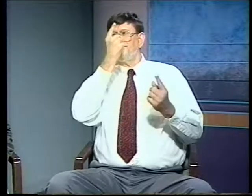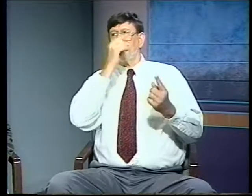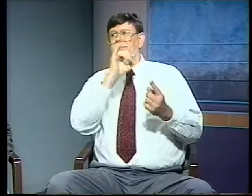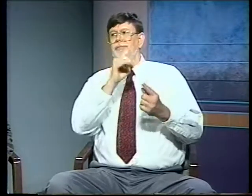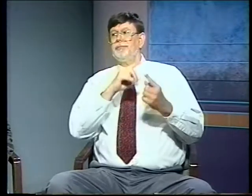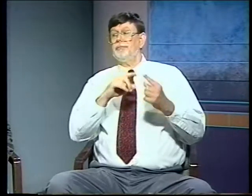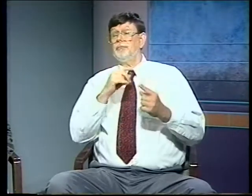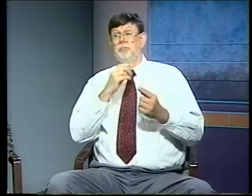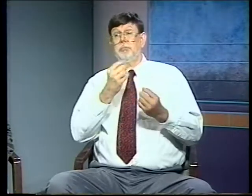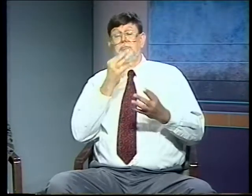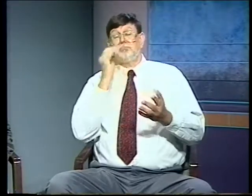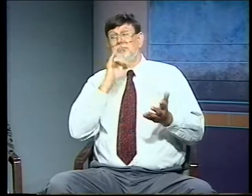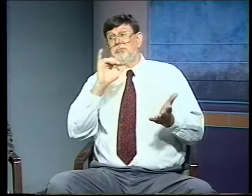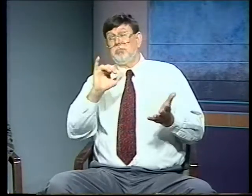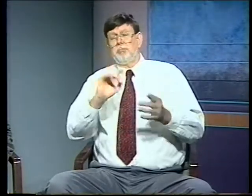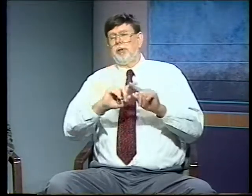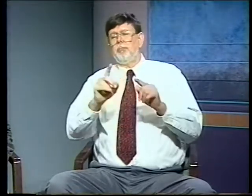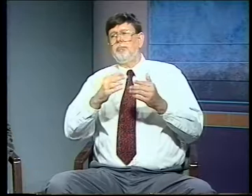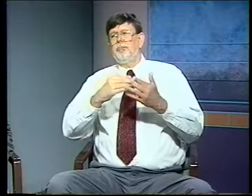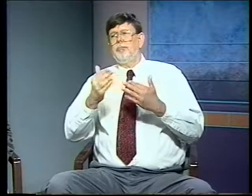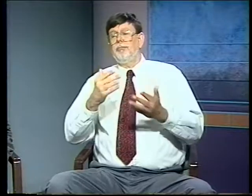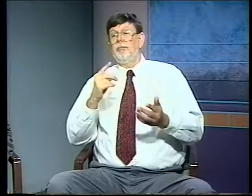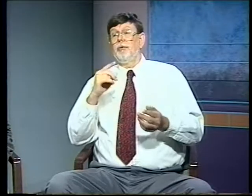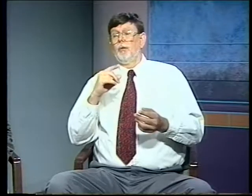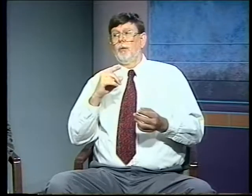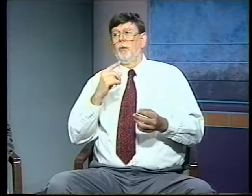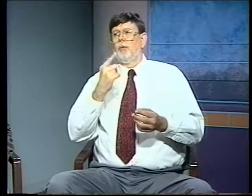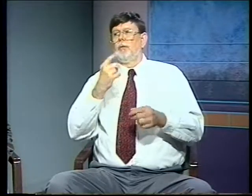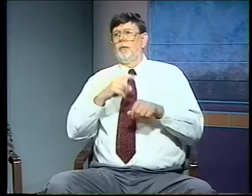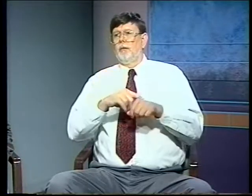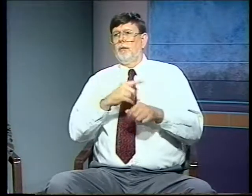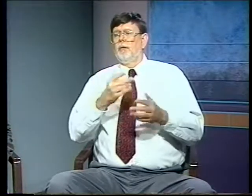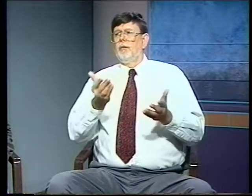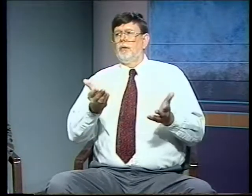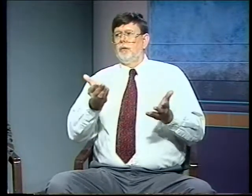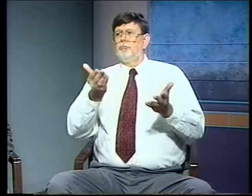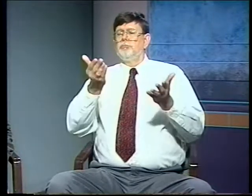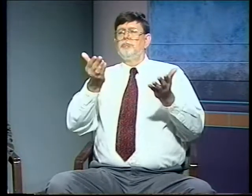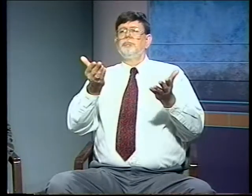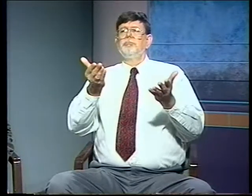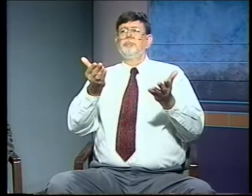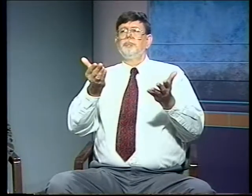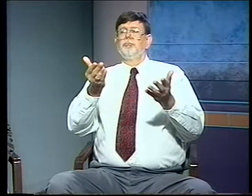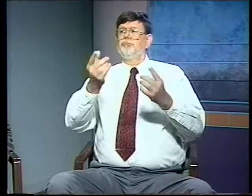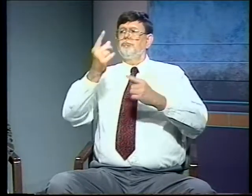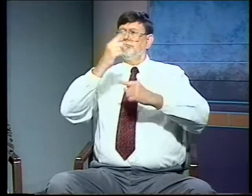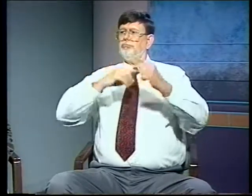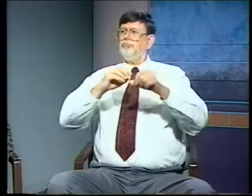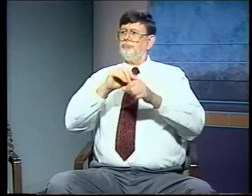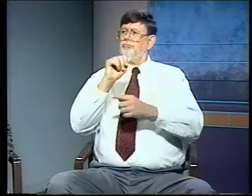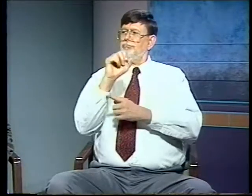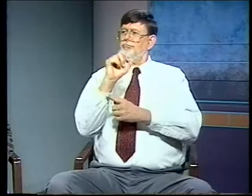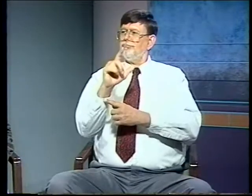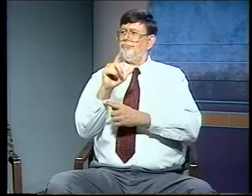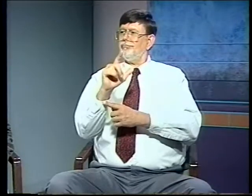and of course most of the people deaf or hearing would not understand the sign language in of itself, but he was offering the prayer